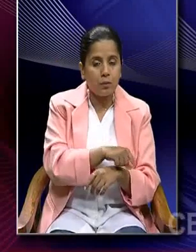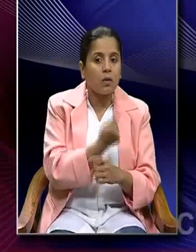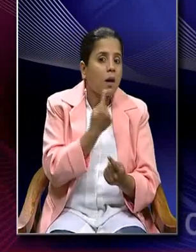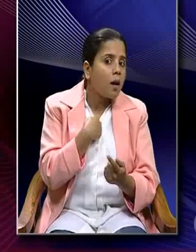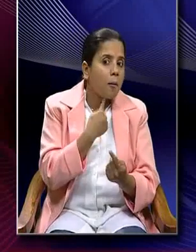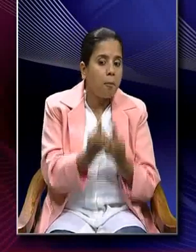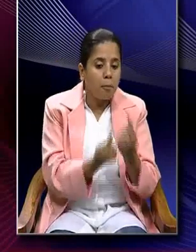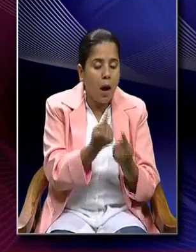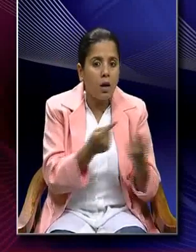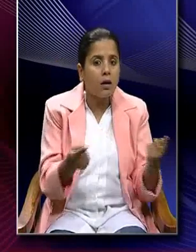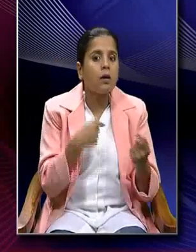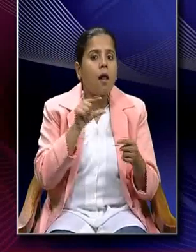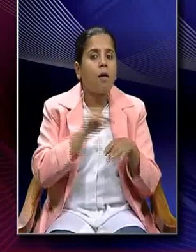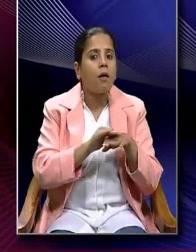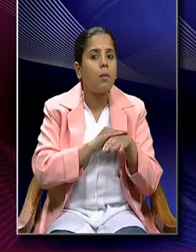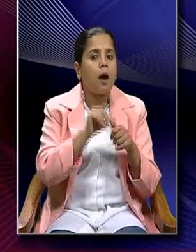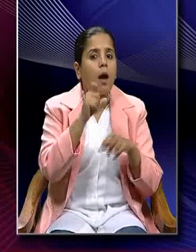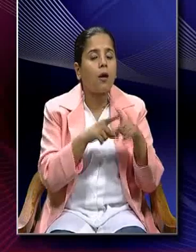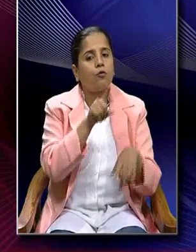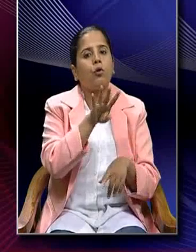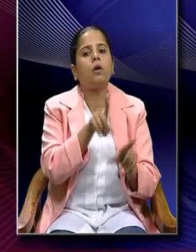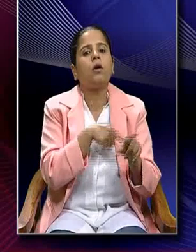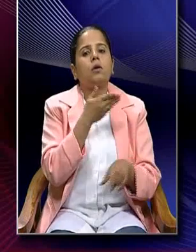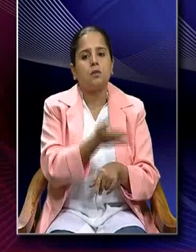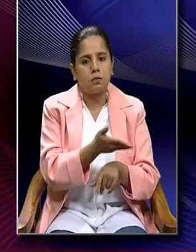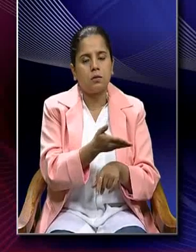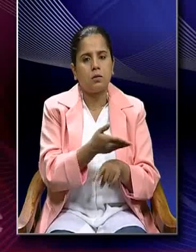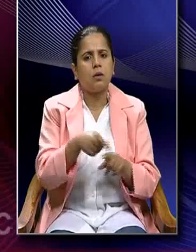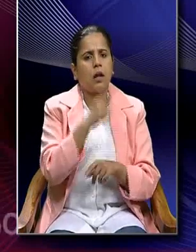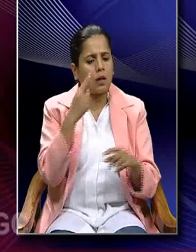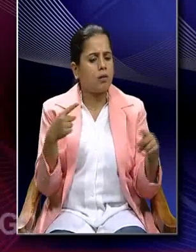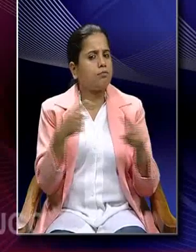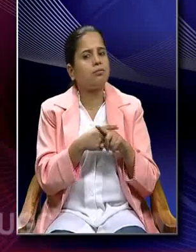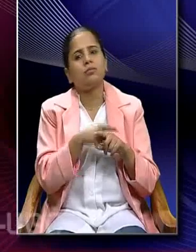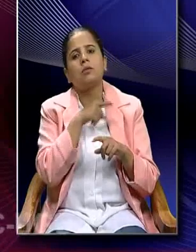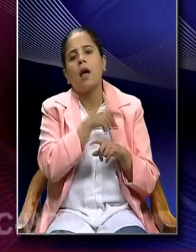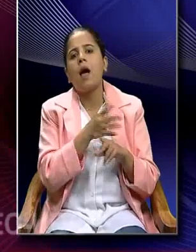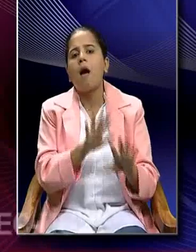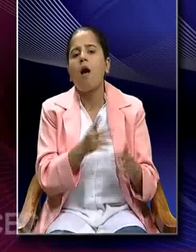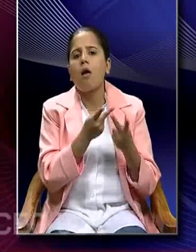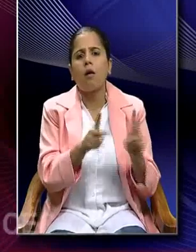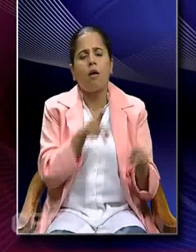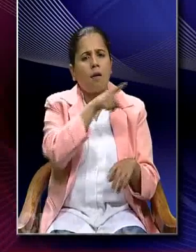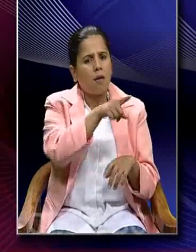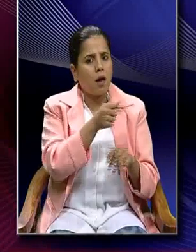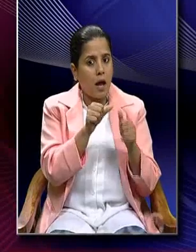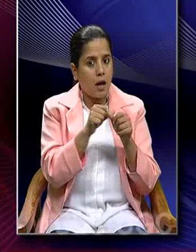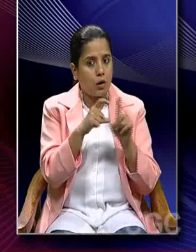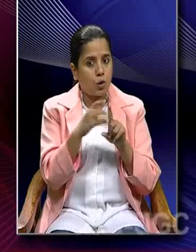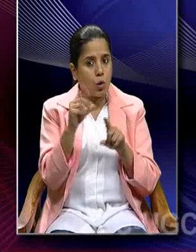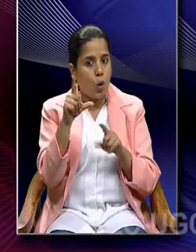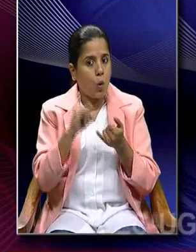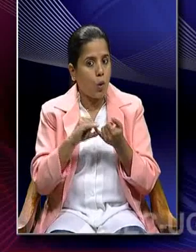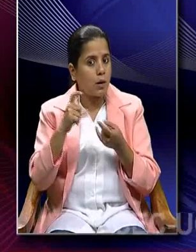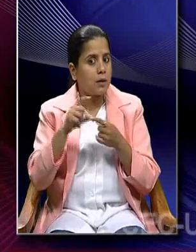Labour Act it is 14 years. So, you have a kind of contradiction which is happening. Adolescent would then refer to